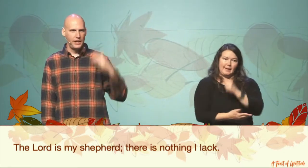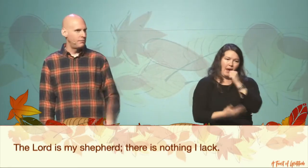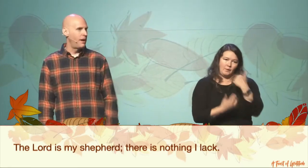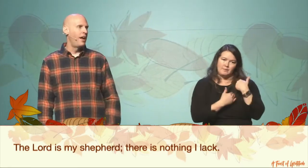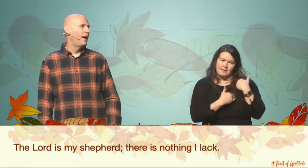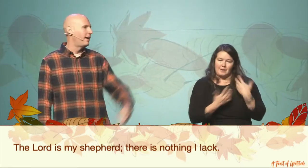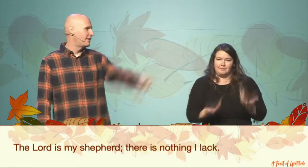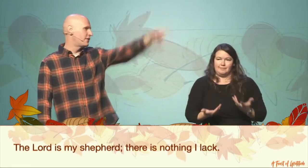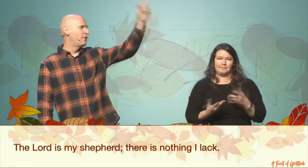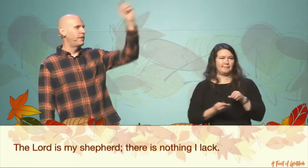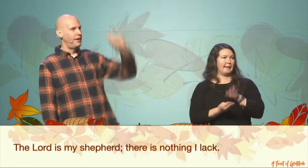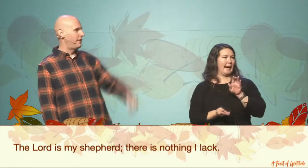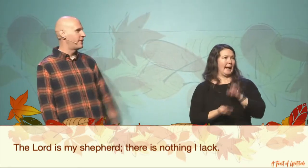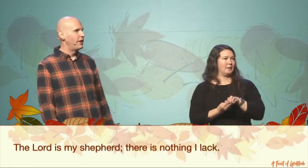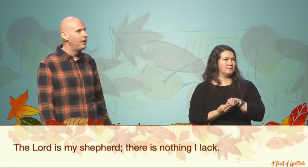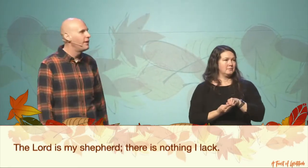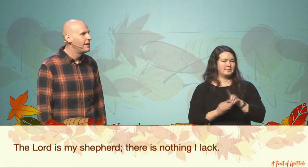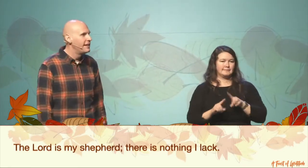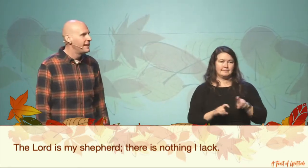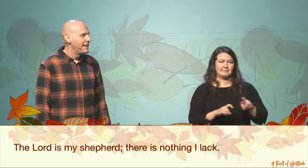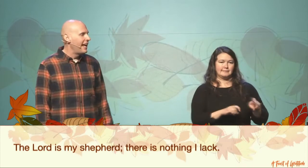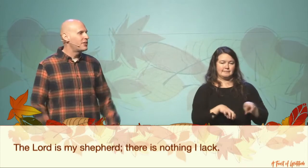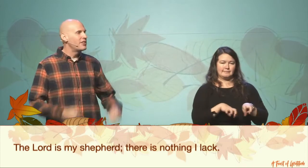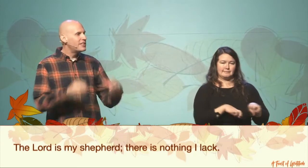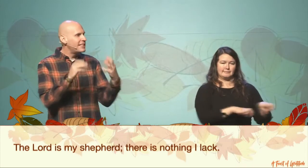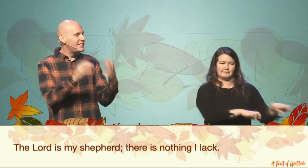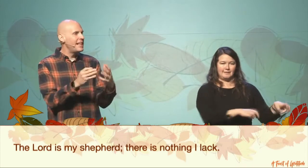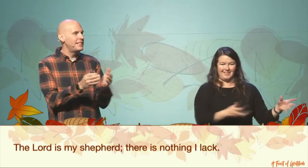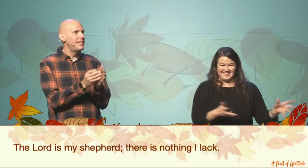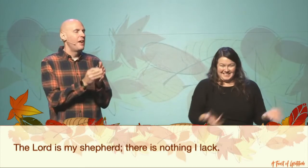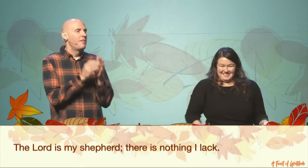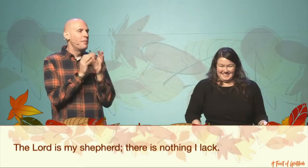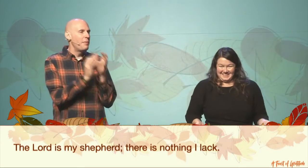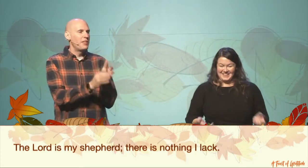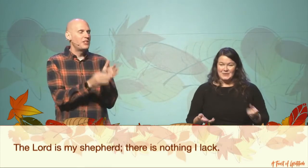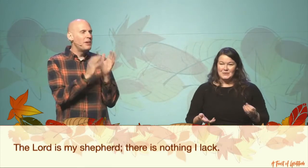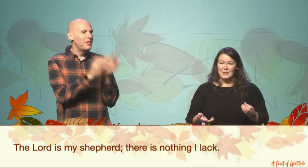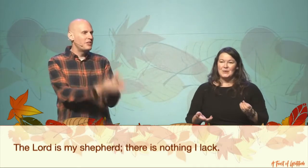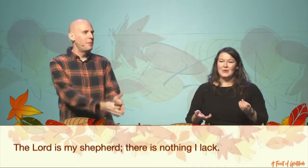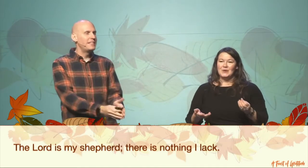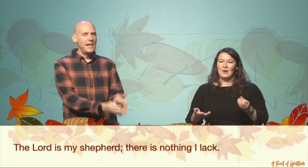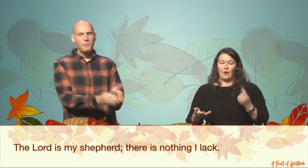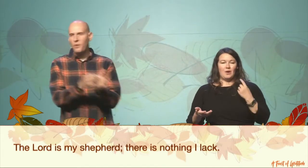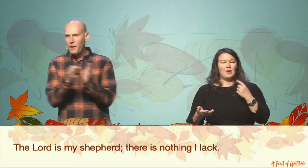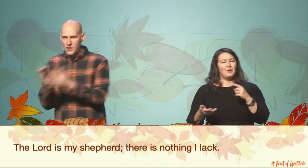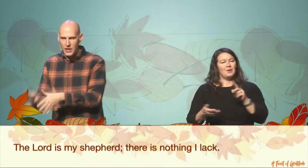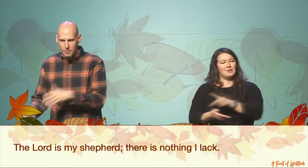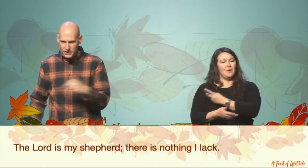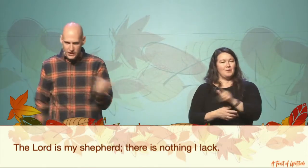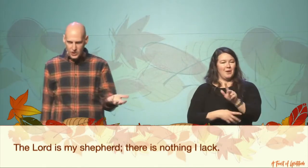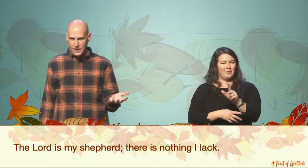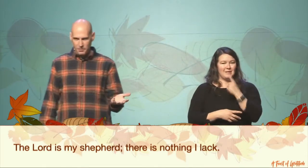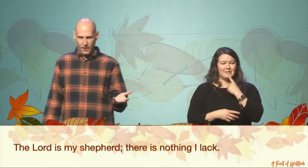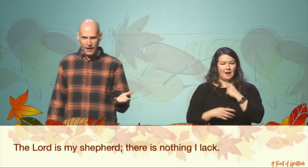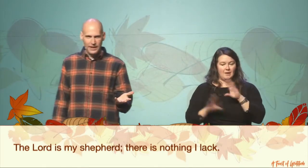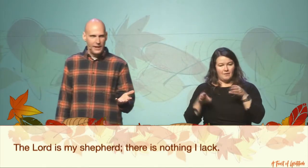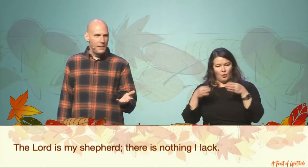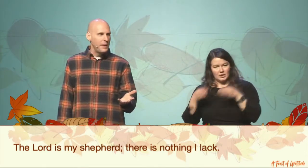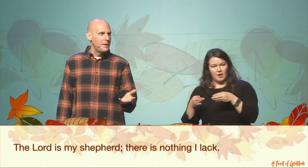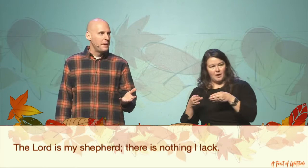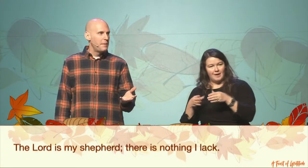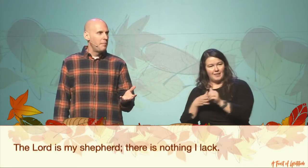kind of like, let's go over there, And so there's this sense that, remember, the 23rd Psalm is saying more about the shepherd than the sheep, all